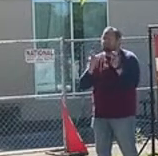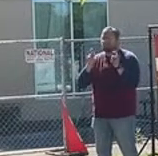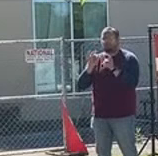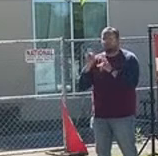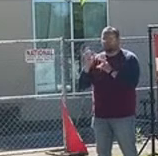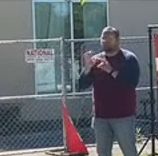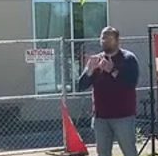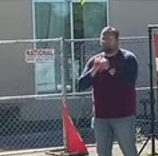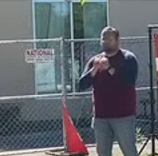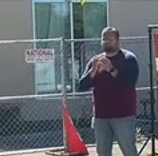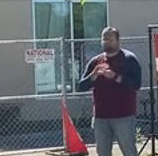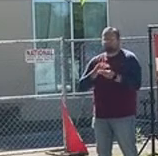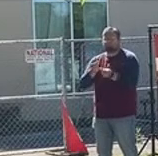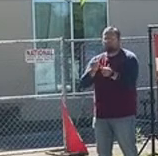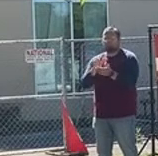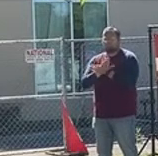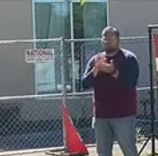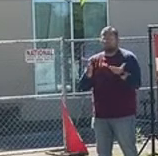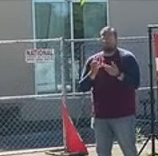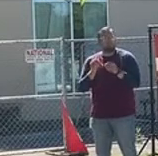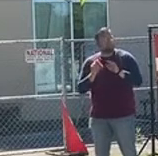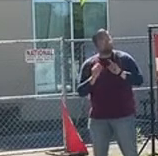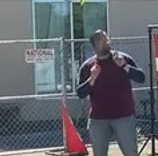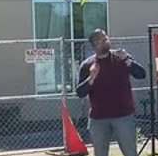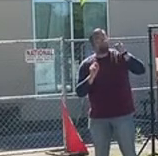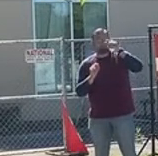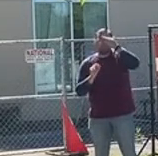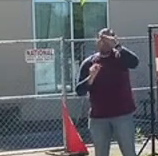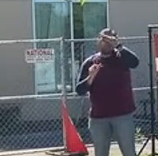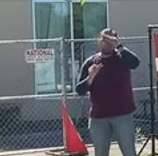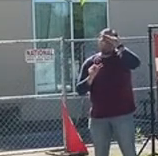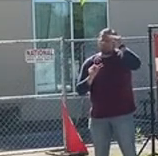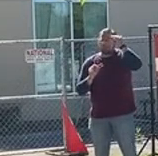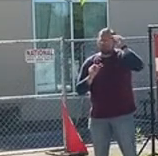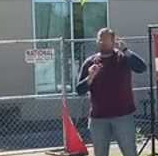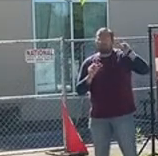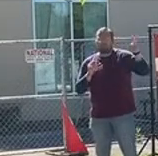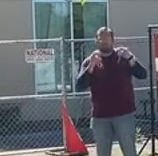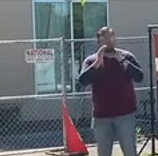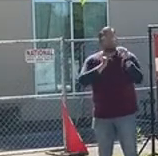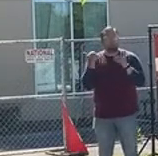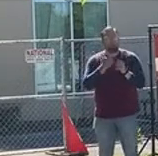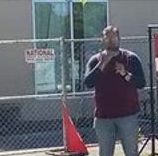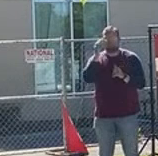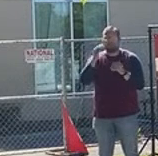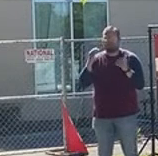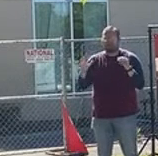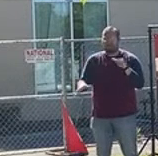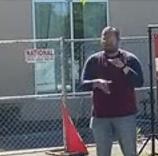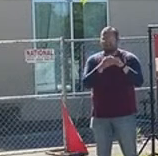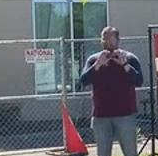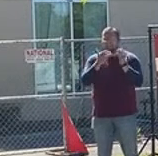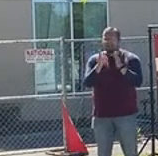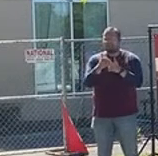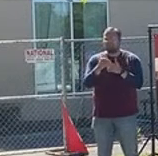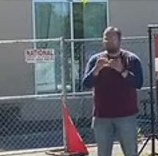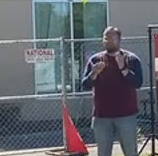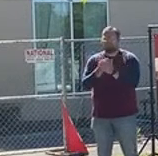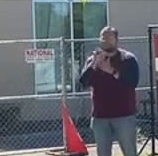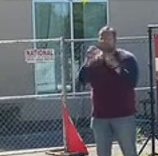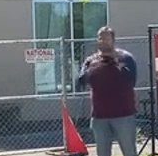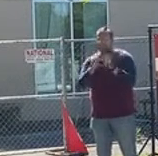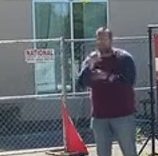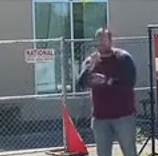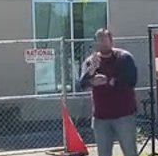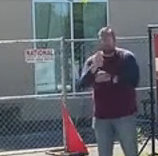school district. At the west end of the project, or of the building, we're going to add a new classroom addition. That's going to add new science laboratories